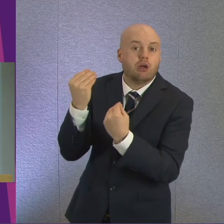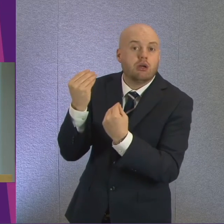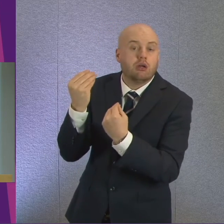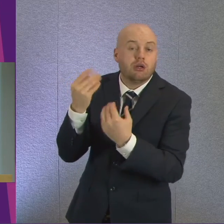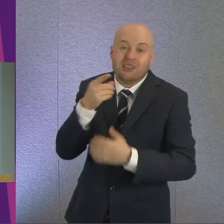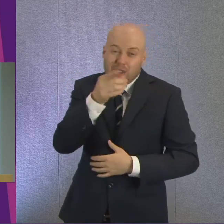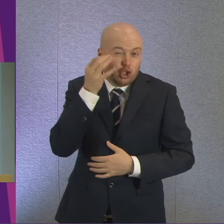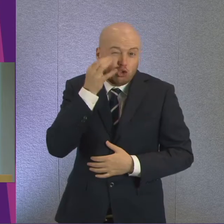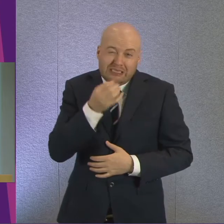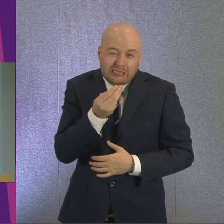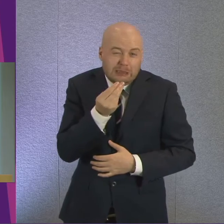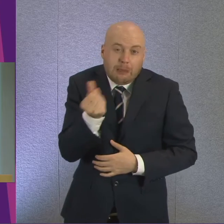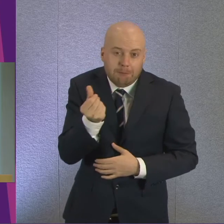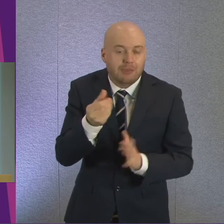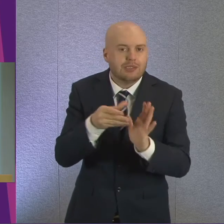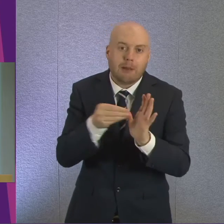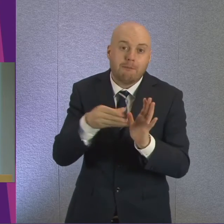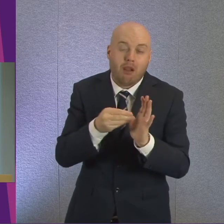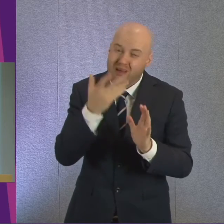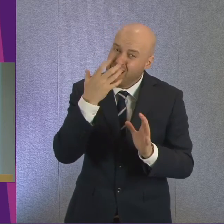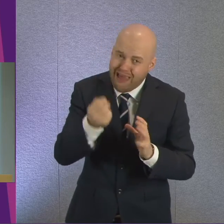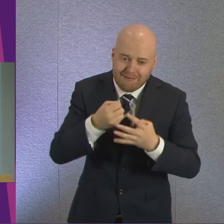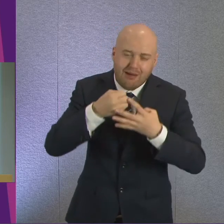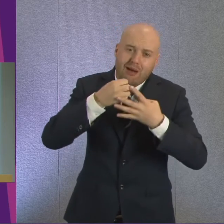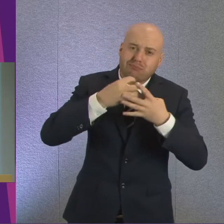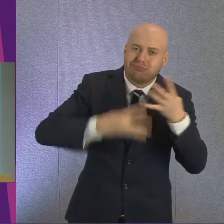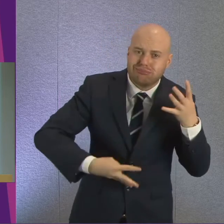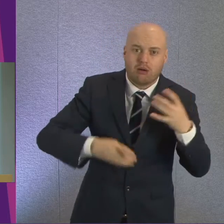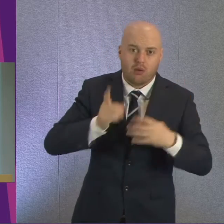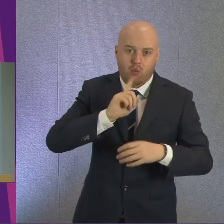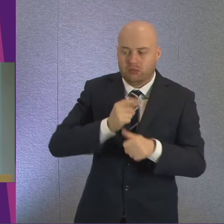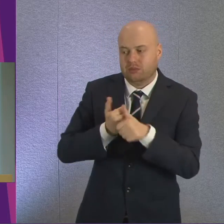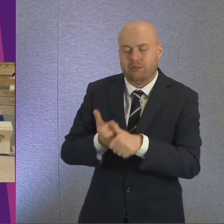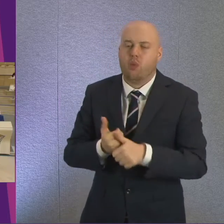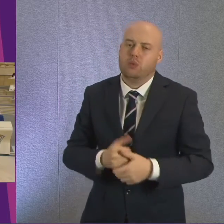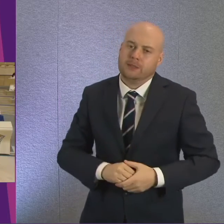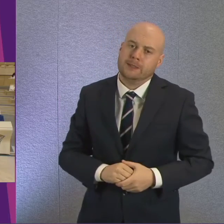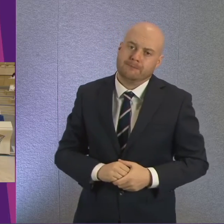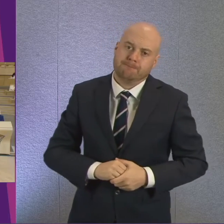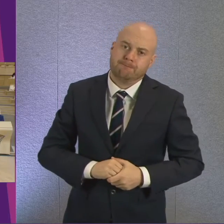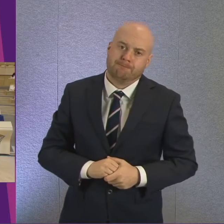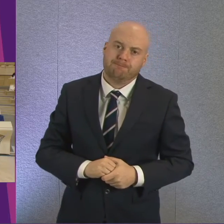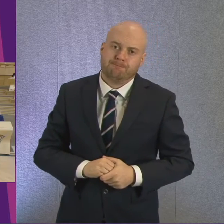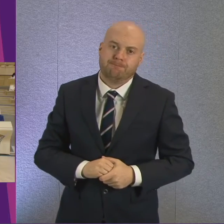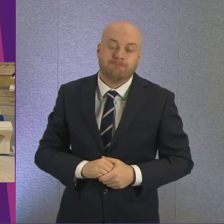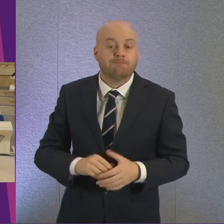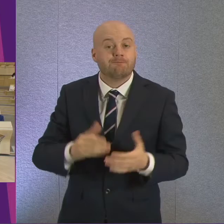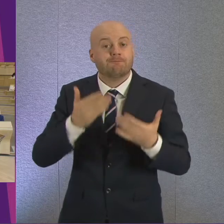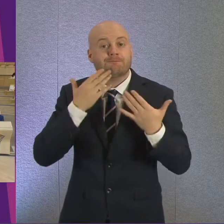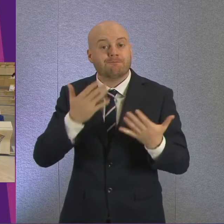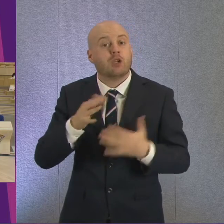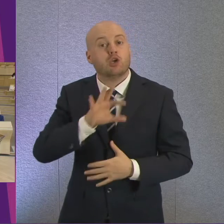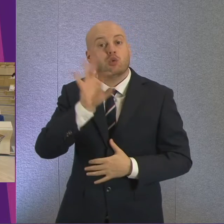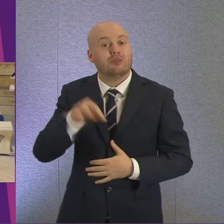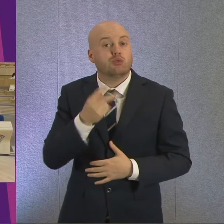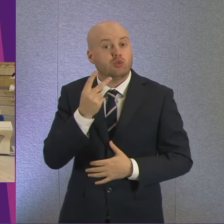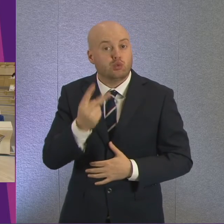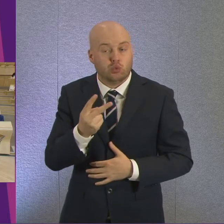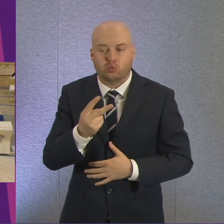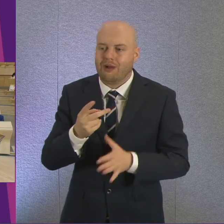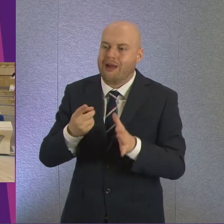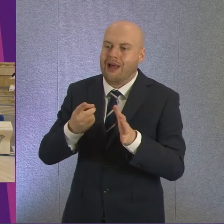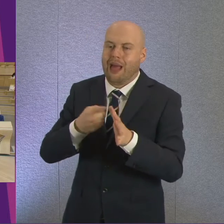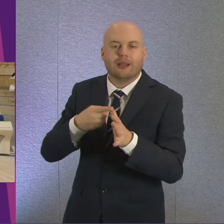a handful of examples of the current work that is currently going on. Thank you. Question number 2, Alex Cole-Hamilton.